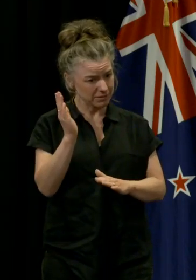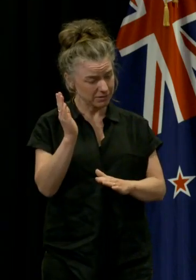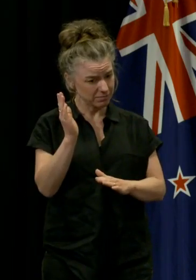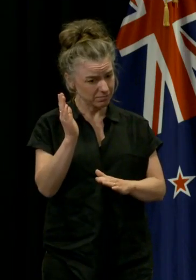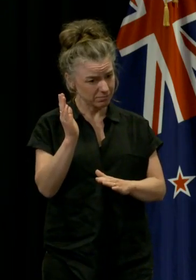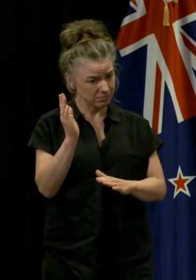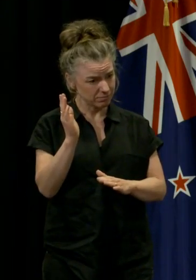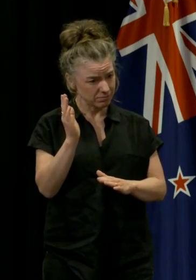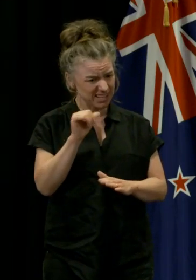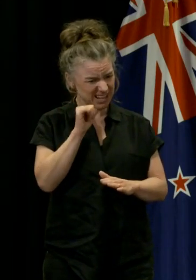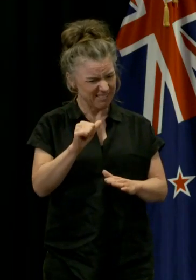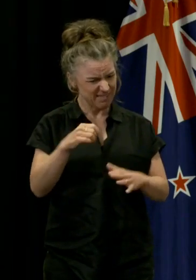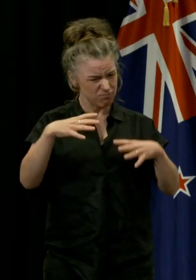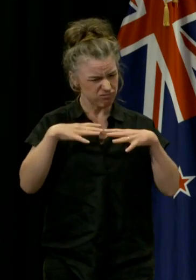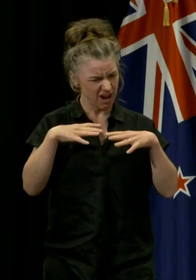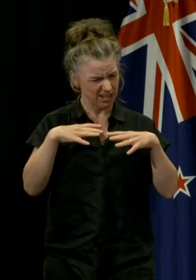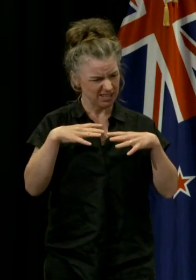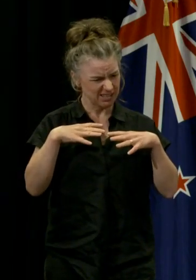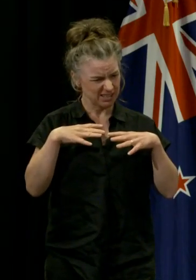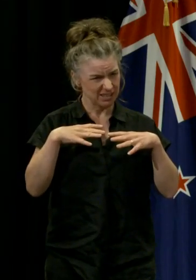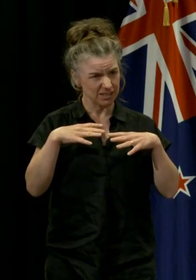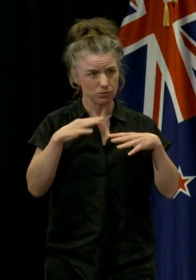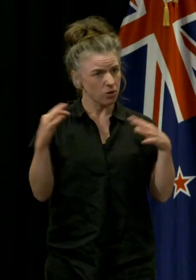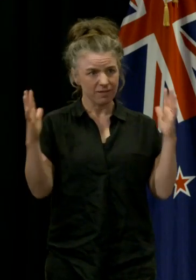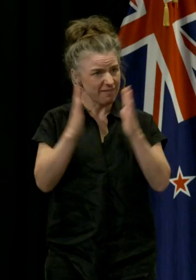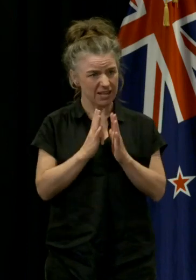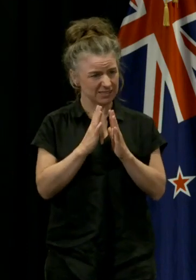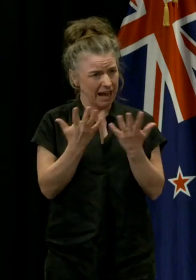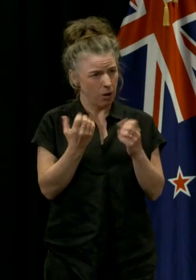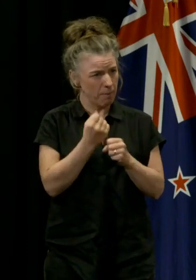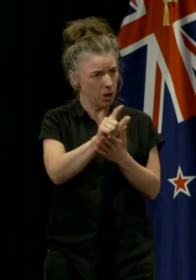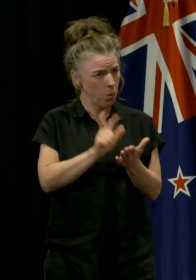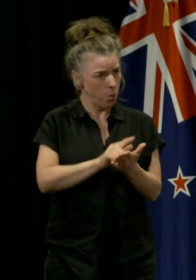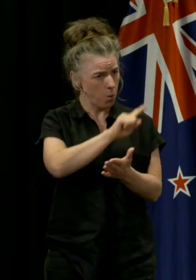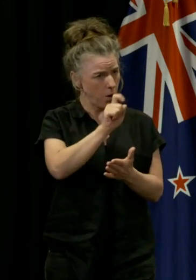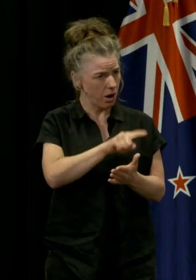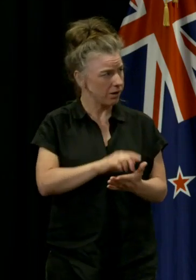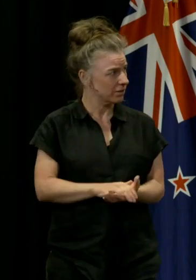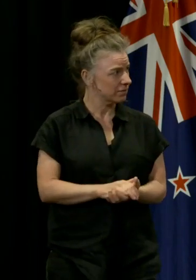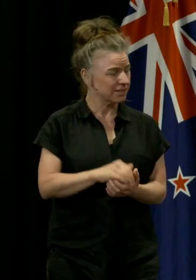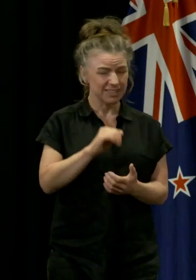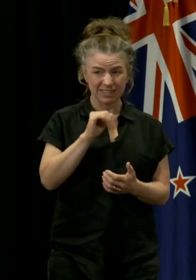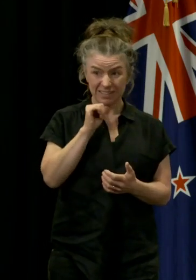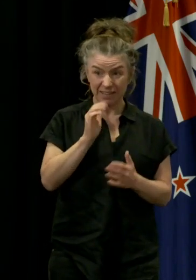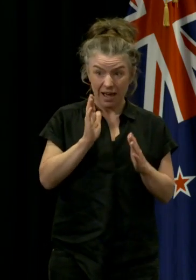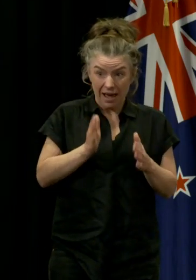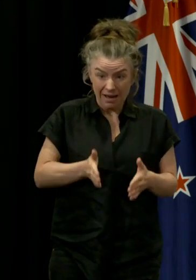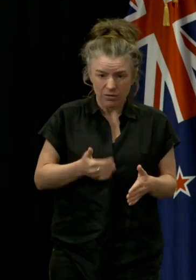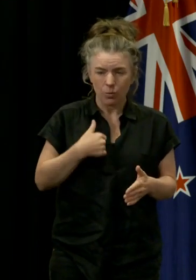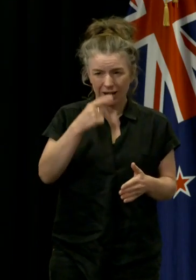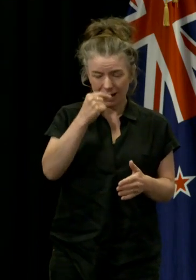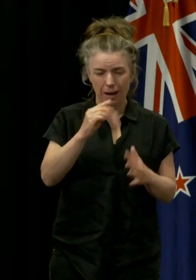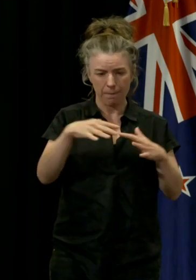If Parliament's been adjourned, how are you going to make the legislative decision to get it through? If we absolutely have to, we of course have the ability to